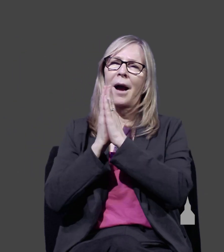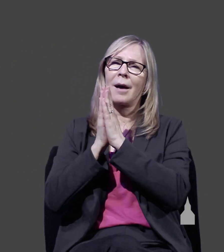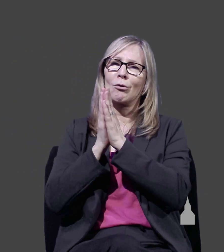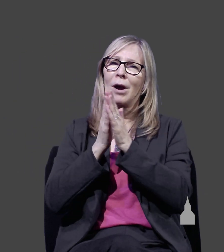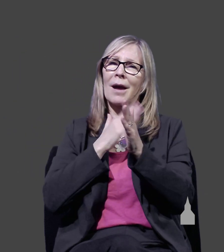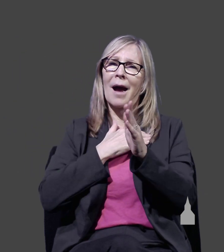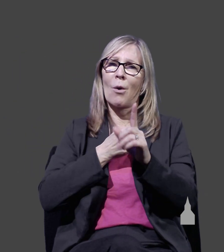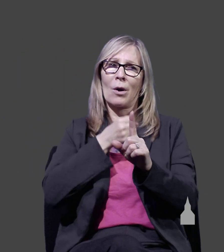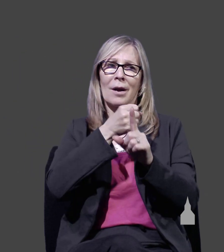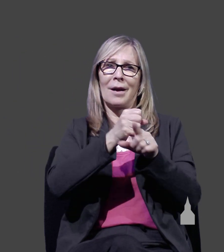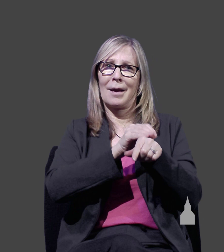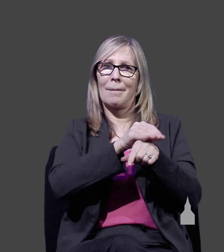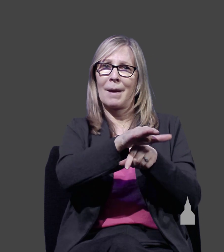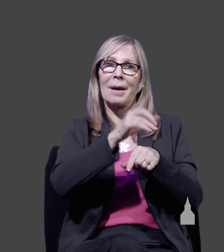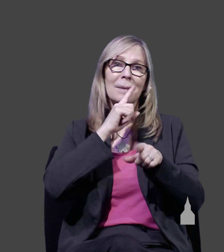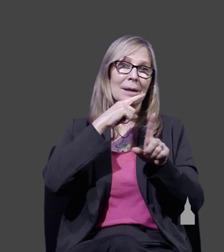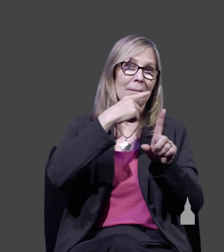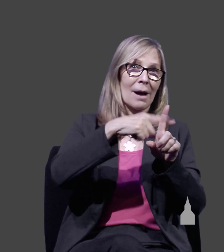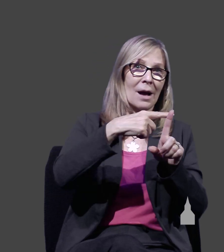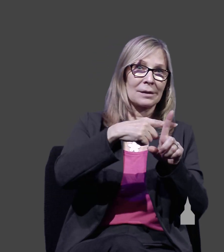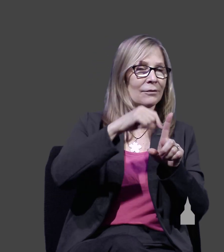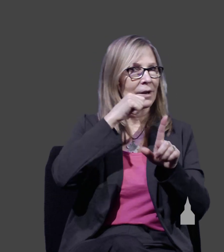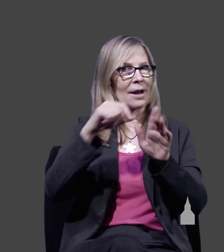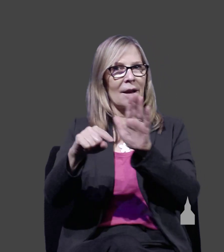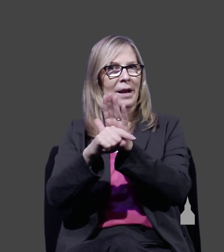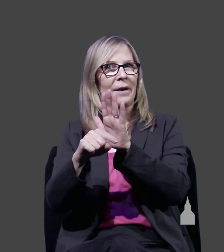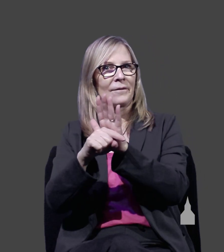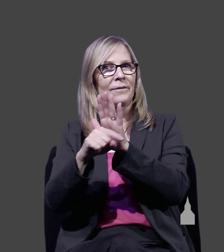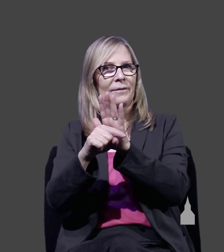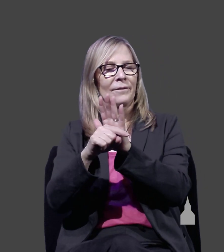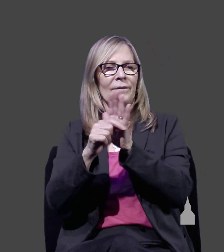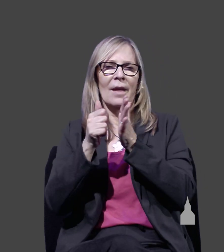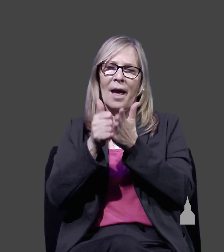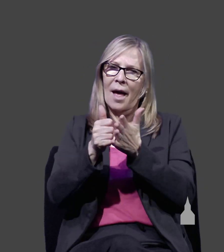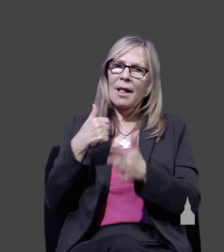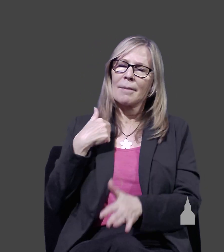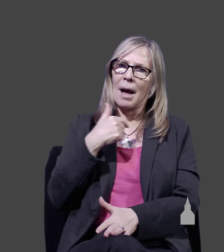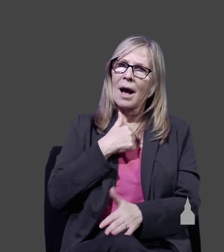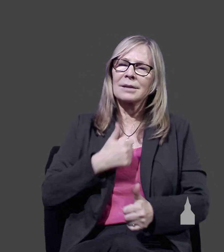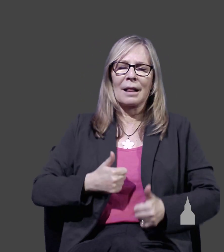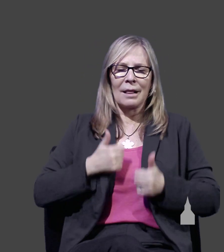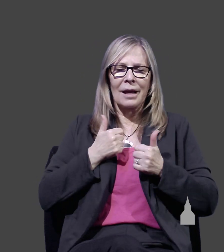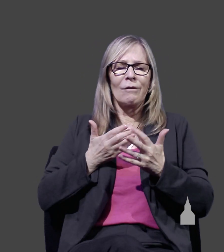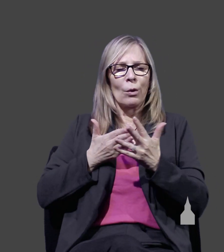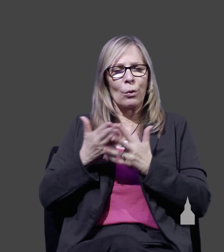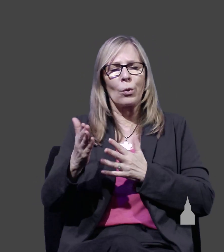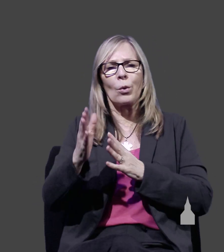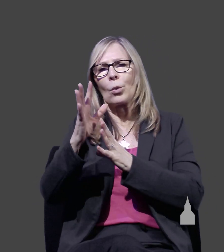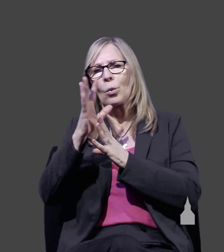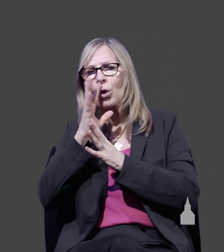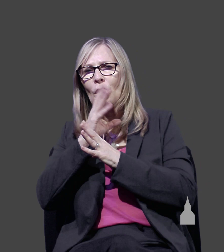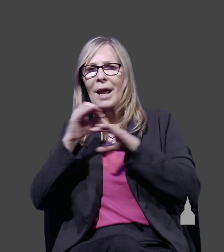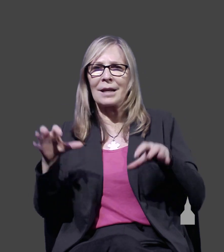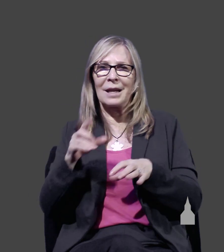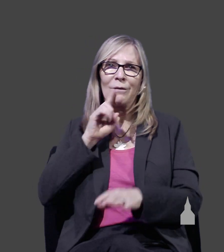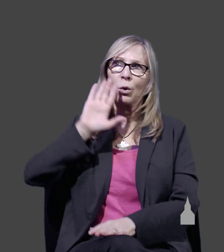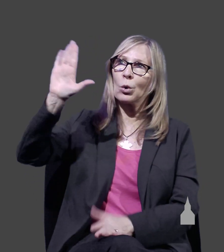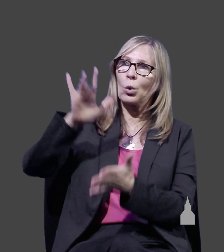positive and not negative. Help us live in word and deed for your glory.